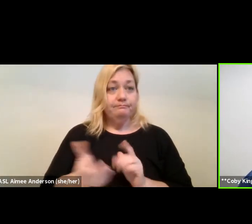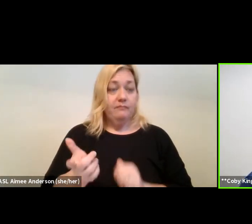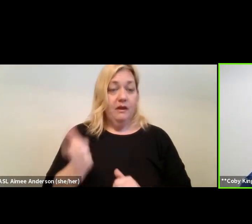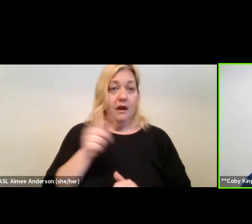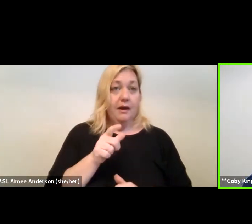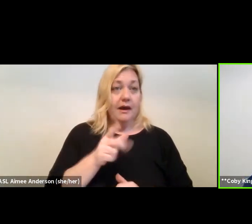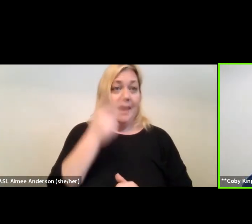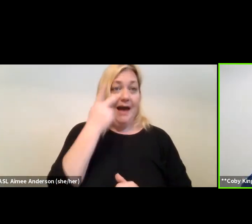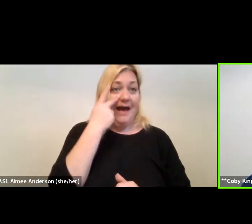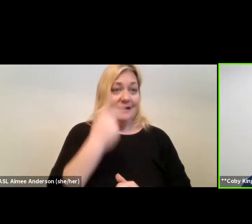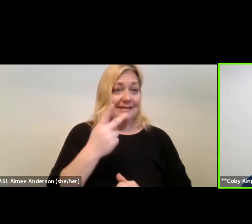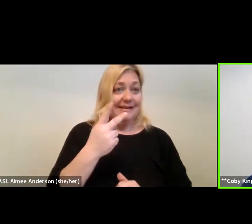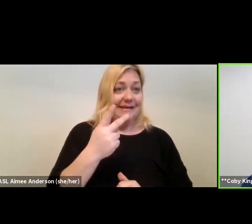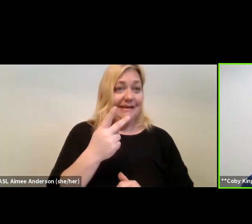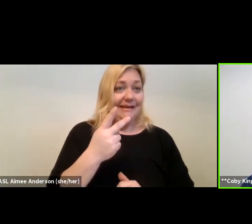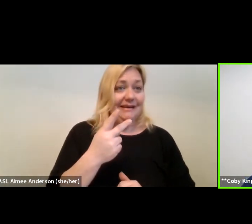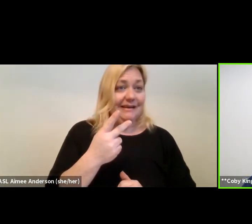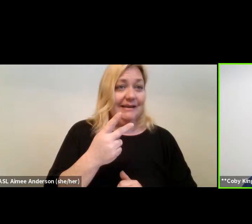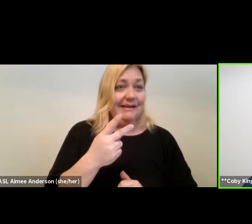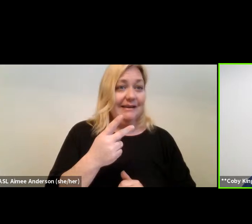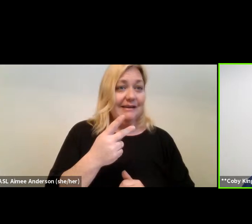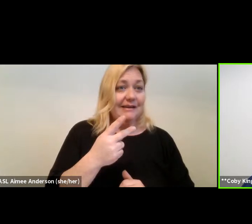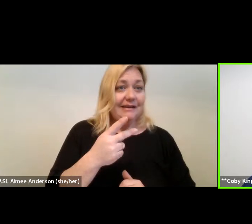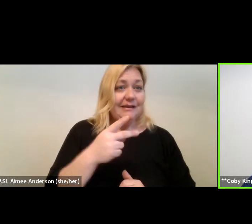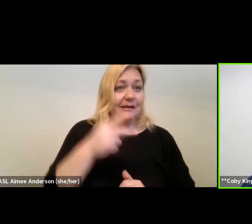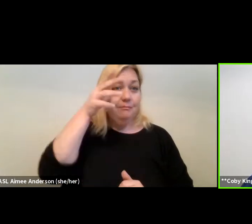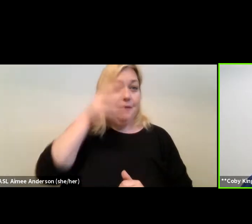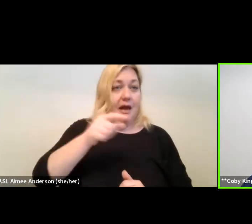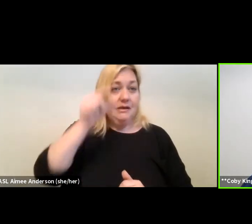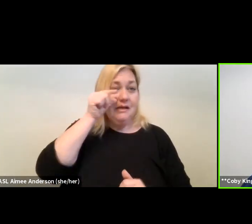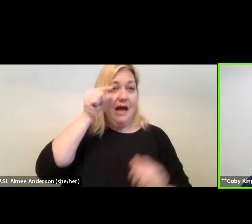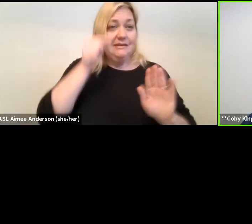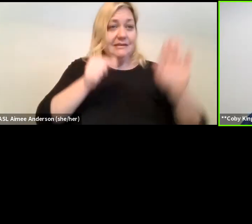See Mr. Shaheda seeking to be recognized.